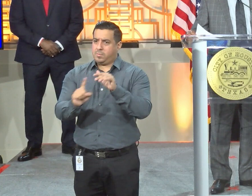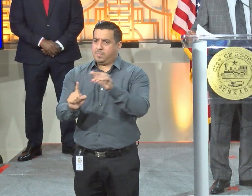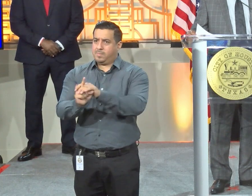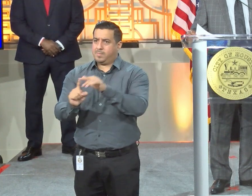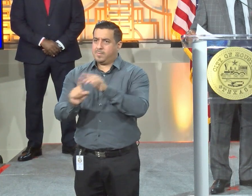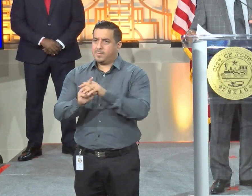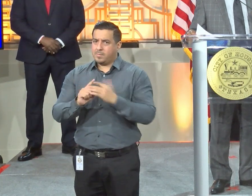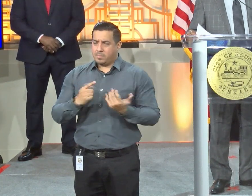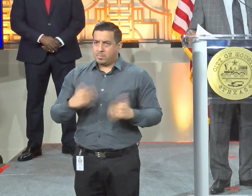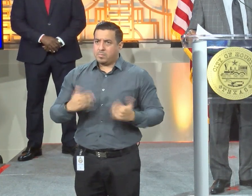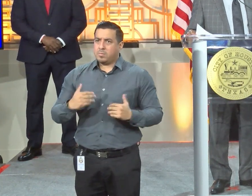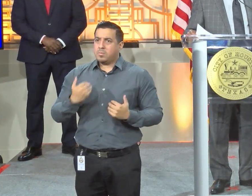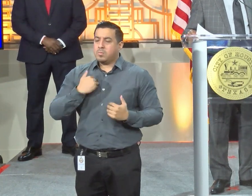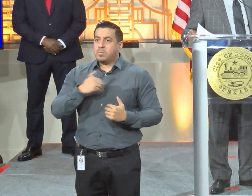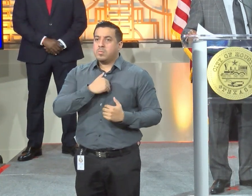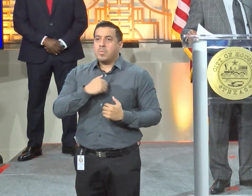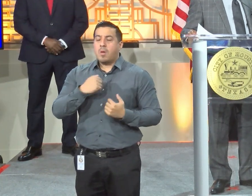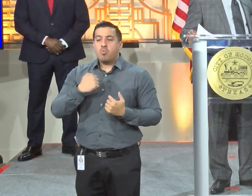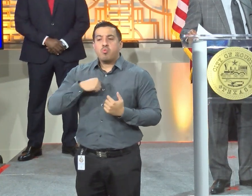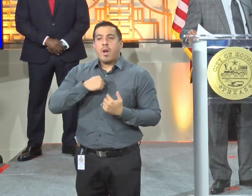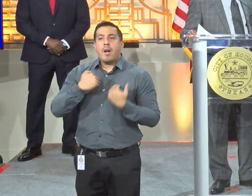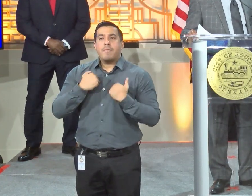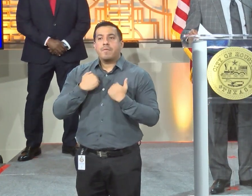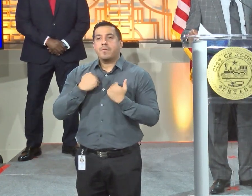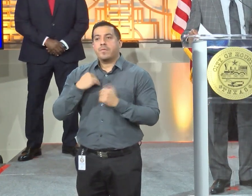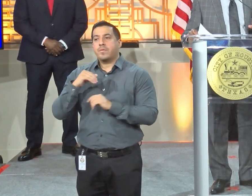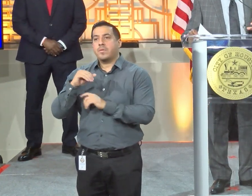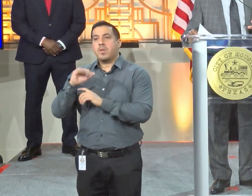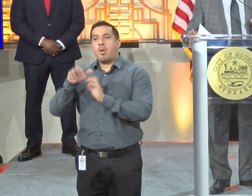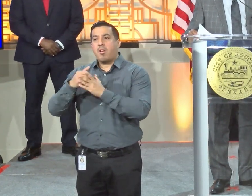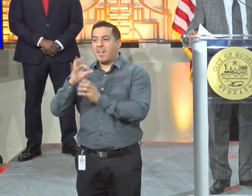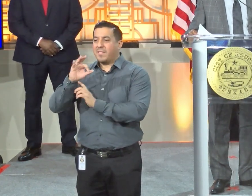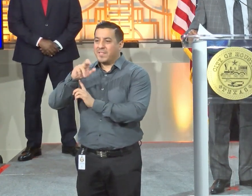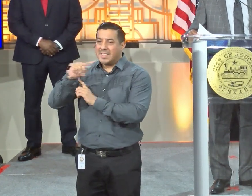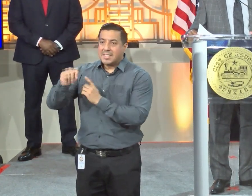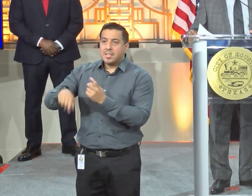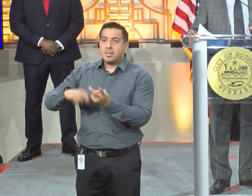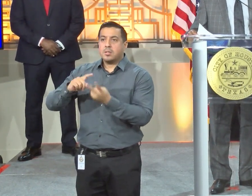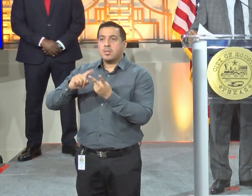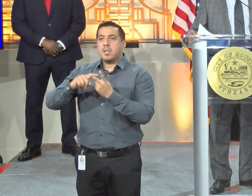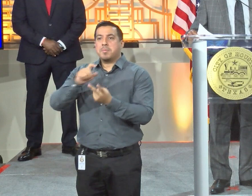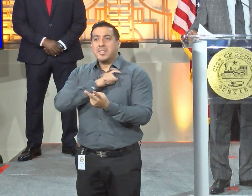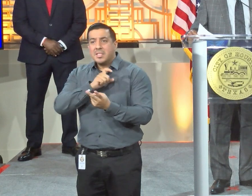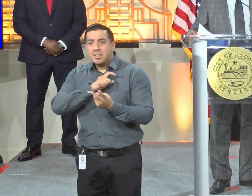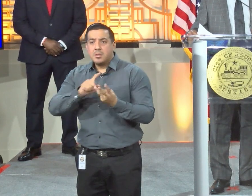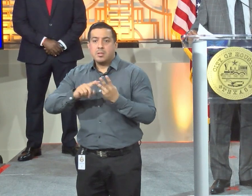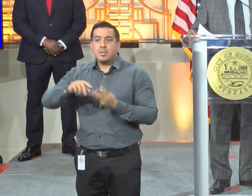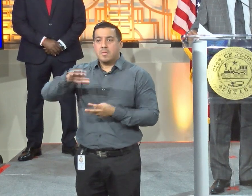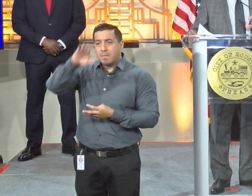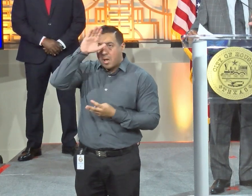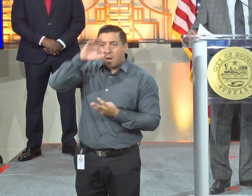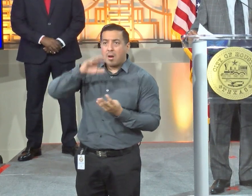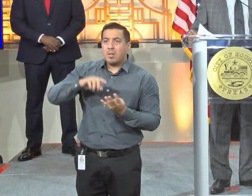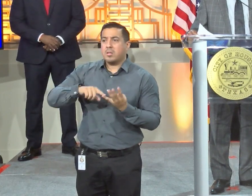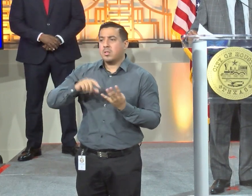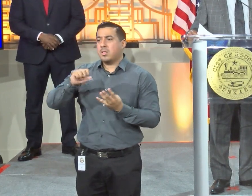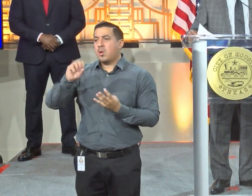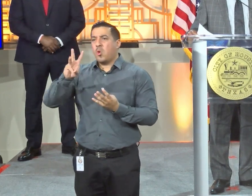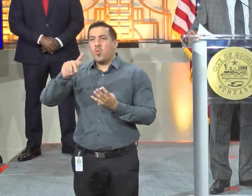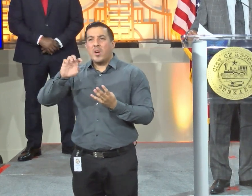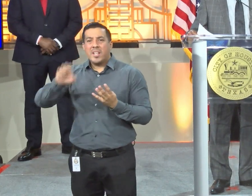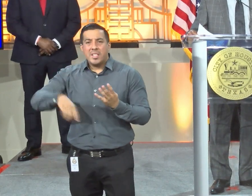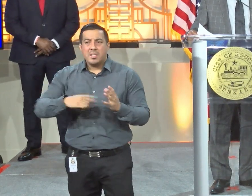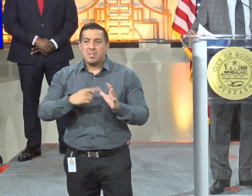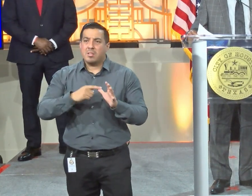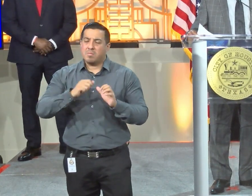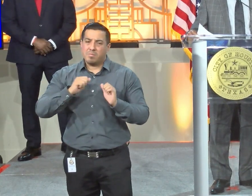we dealt with an aging fleet in police, in fire, solid waste, just municipal